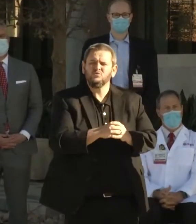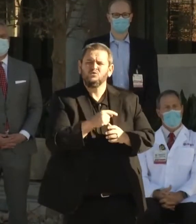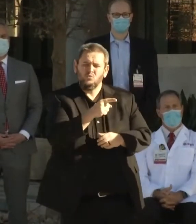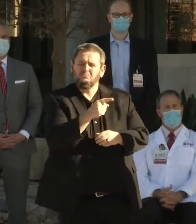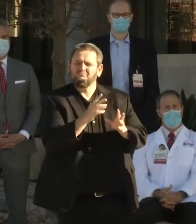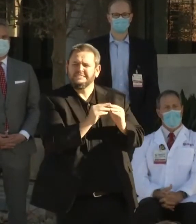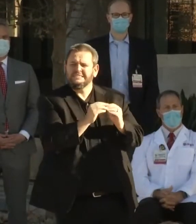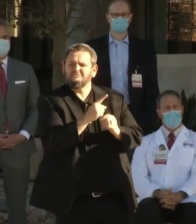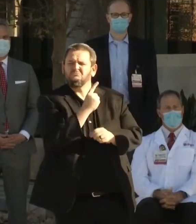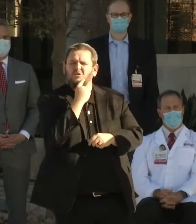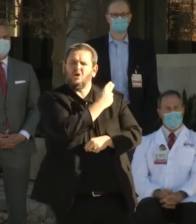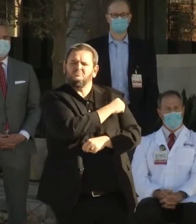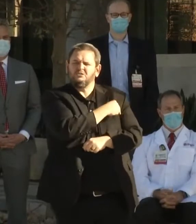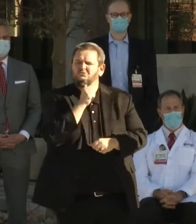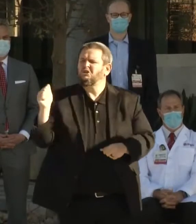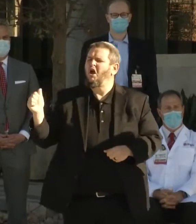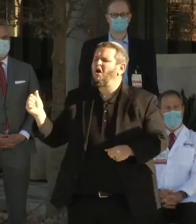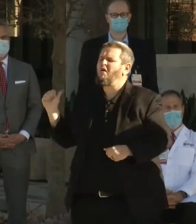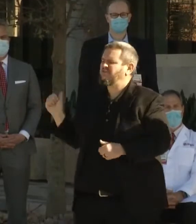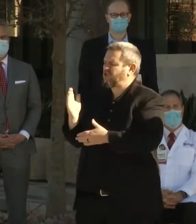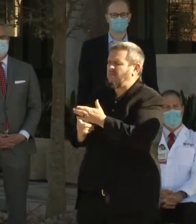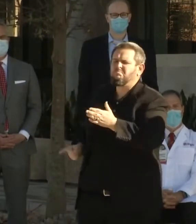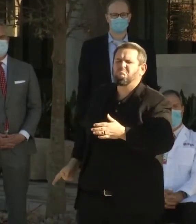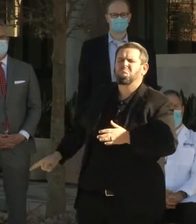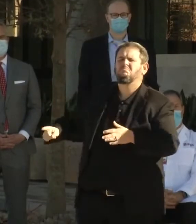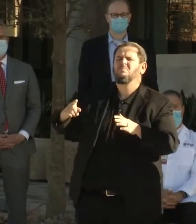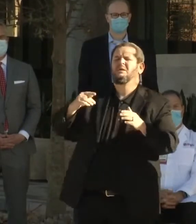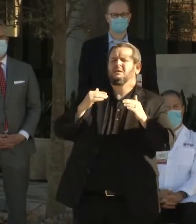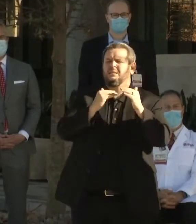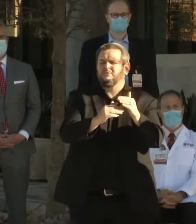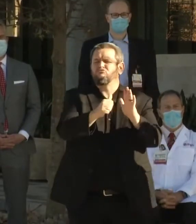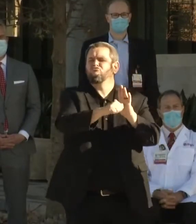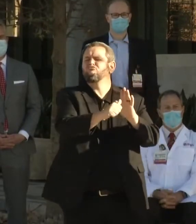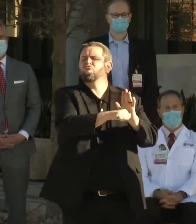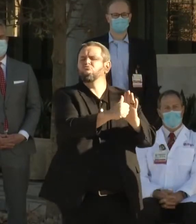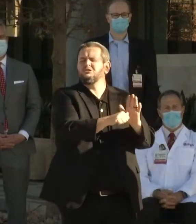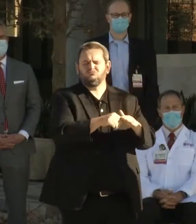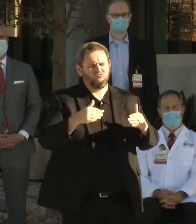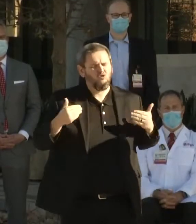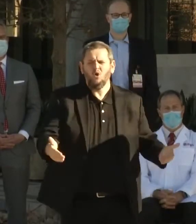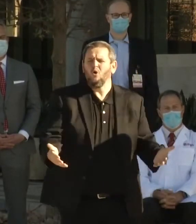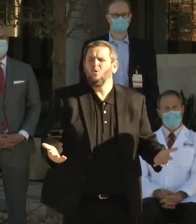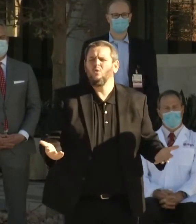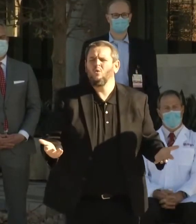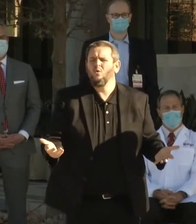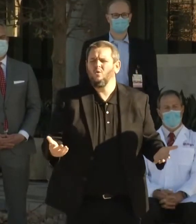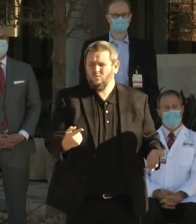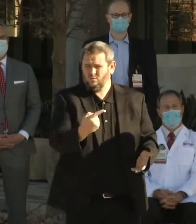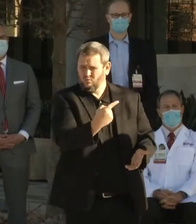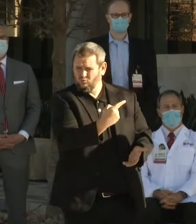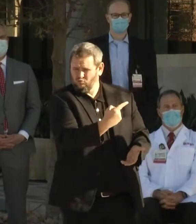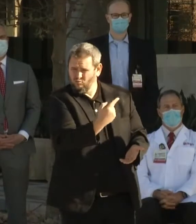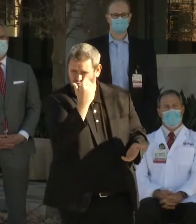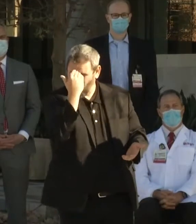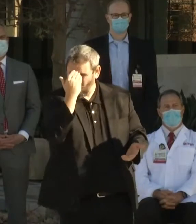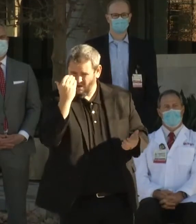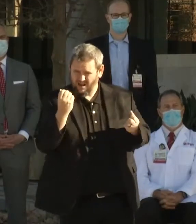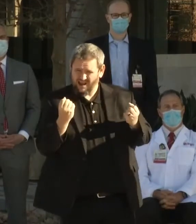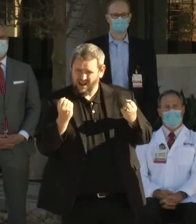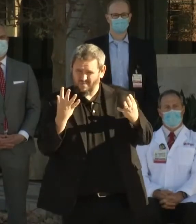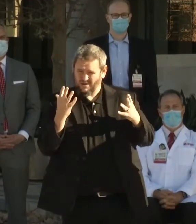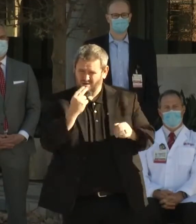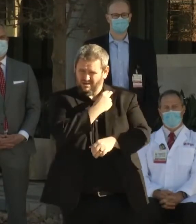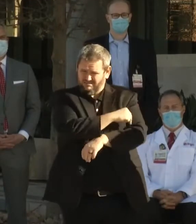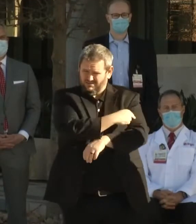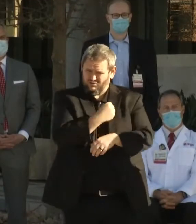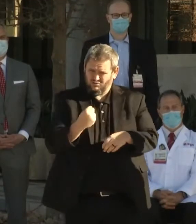suspending or limiting some elective procedures. Do you know how many facilities or how many hospitals are doing this? I know we